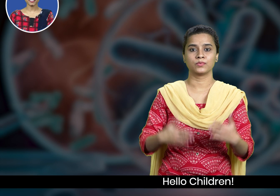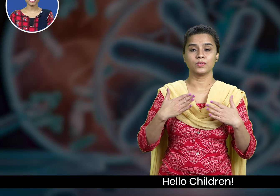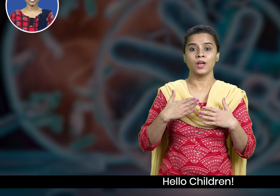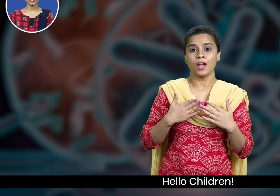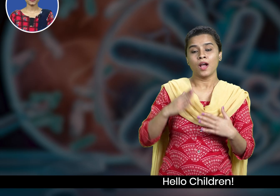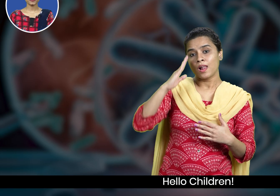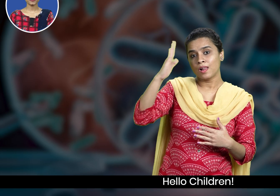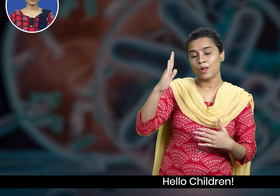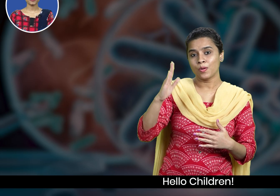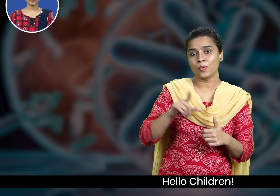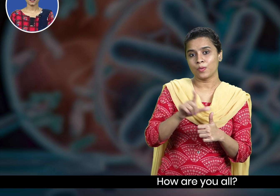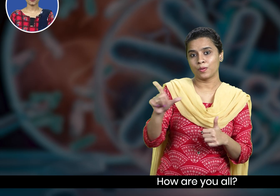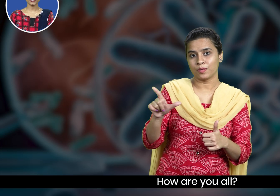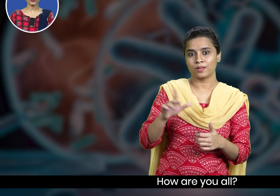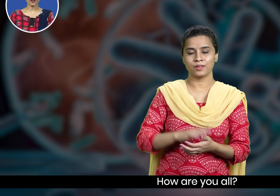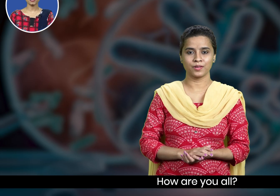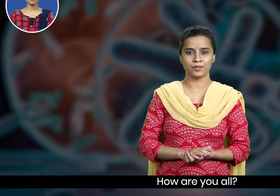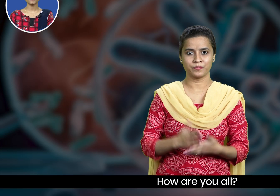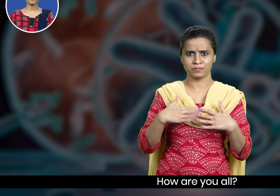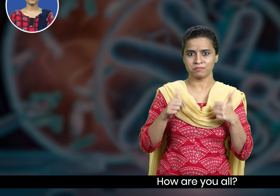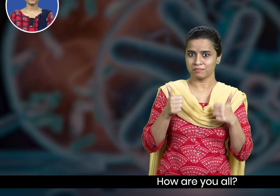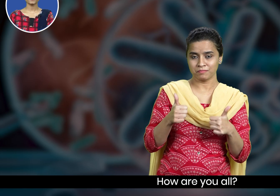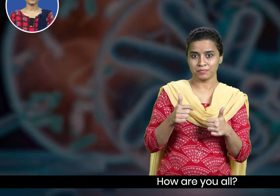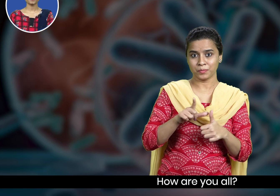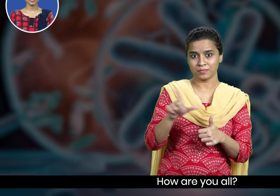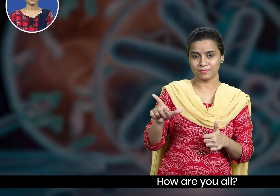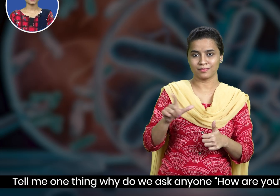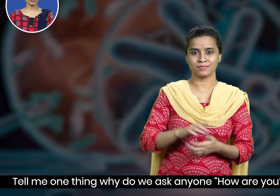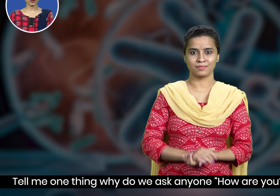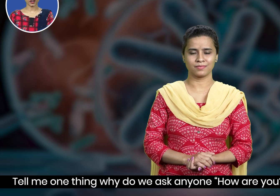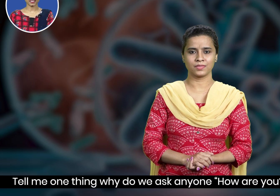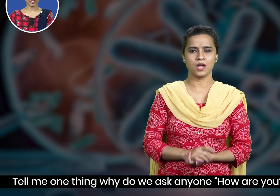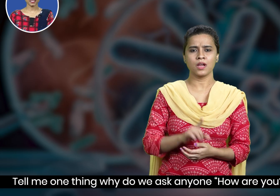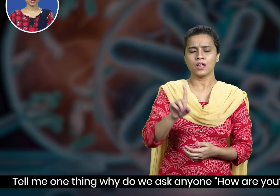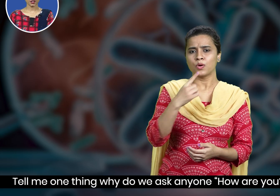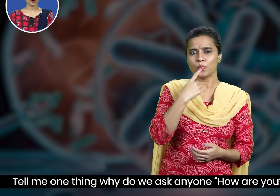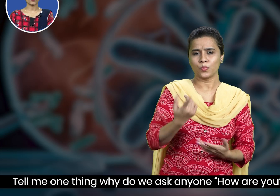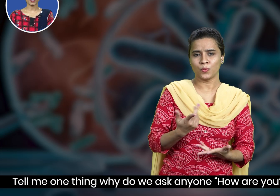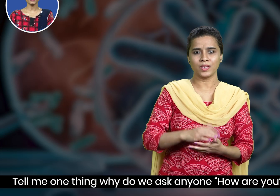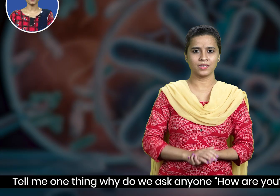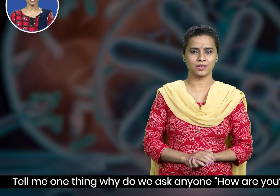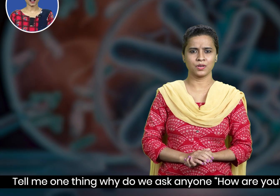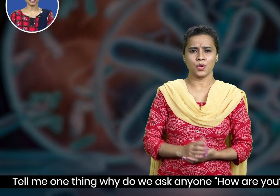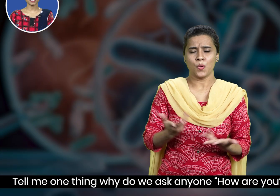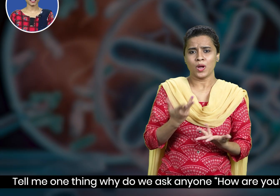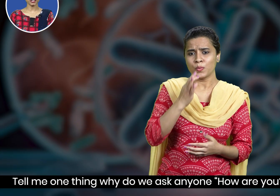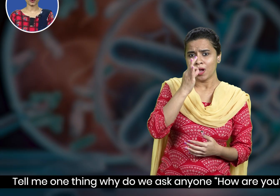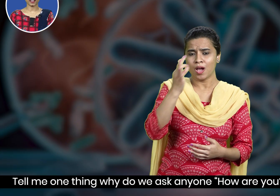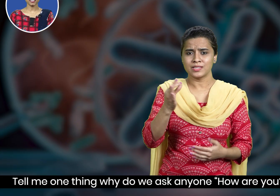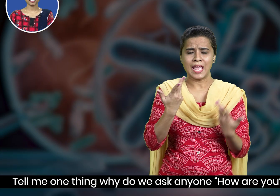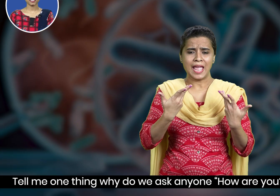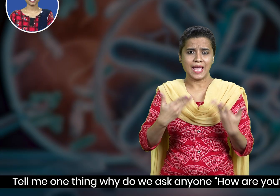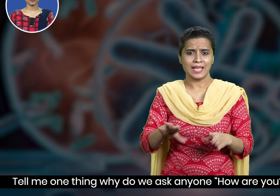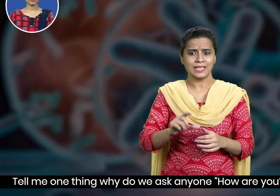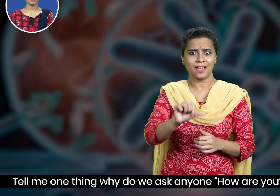Hello children, how are you all? Tell me one thing, why do we ask